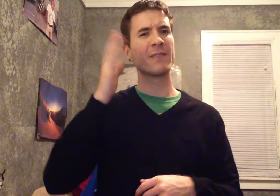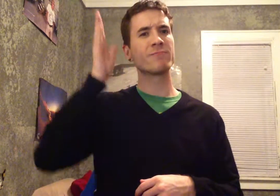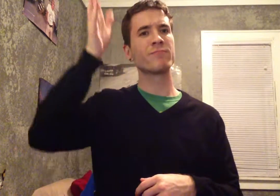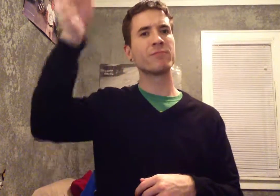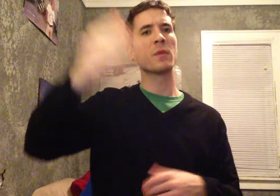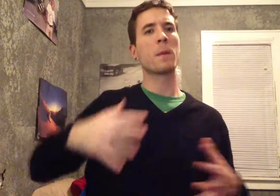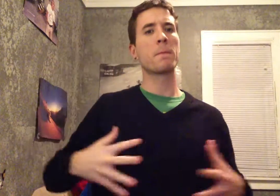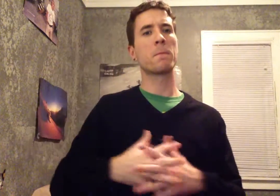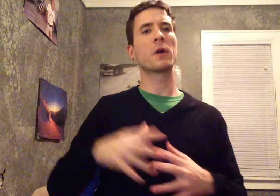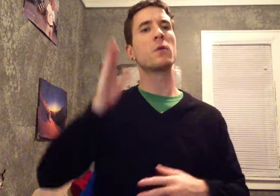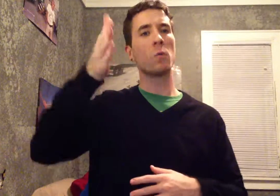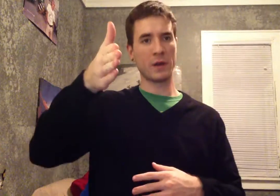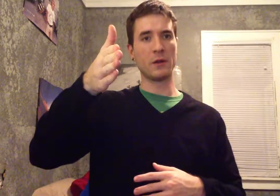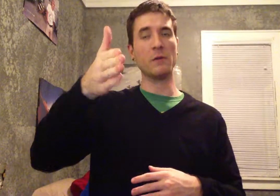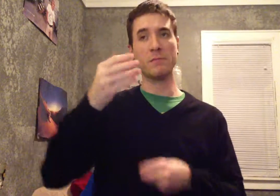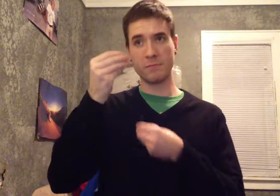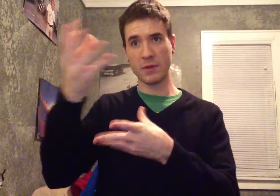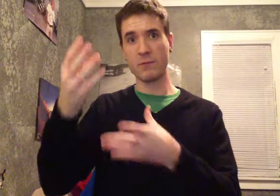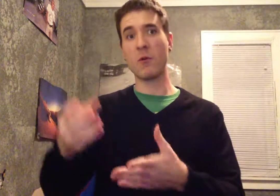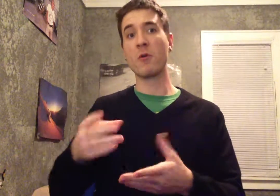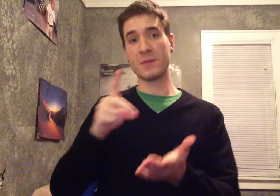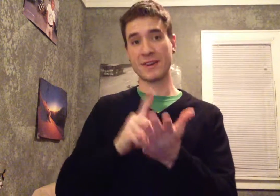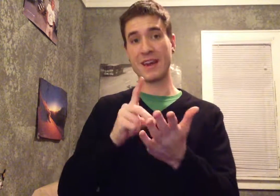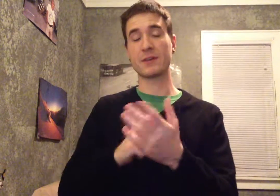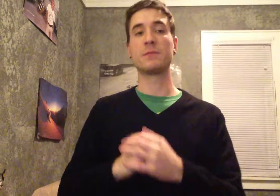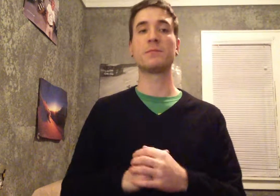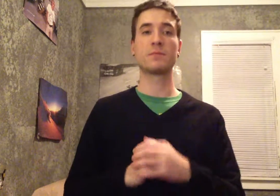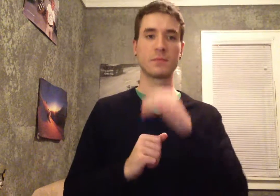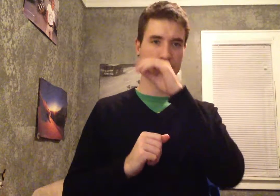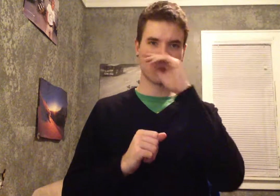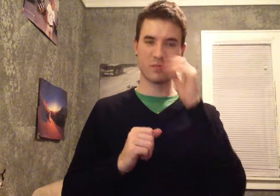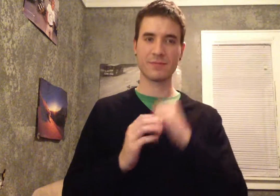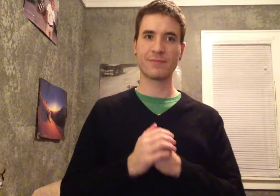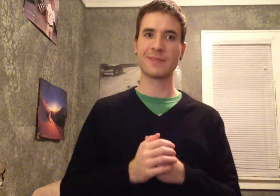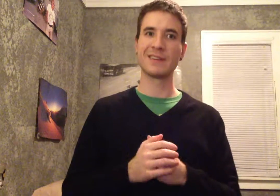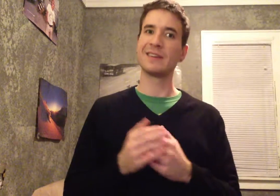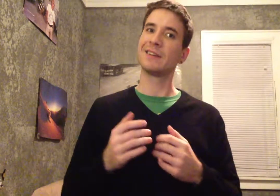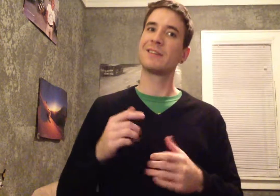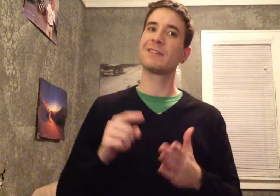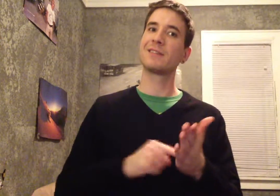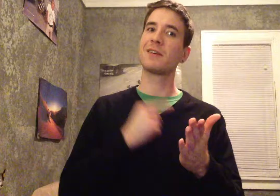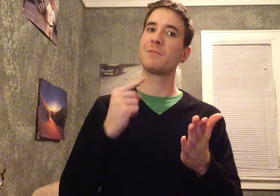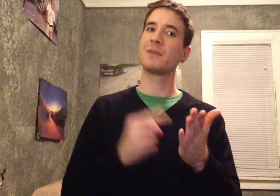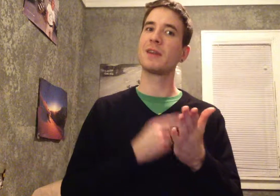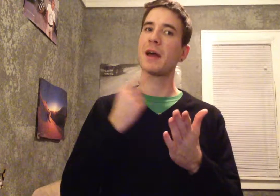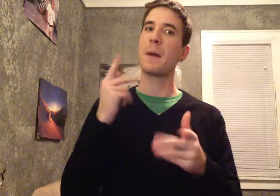barriers to using insulin, either because they don't like the idea of injections or because it makes it seem like they